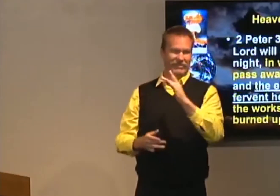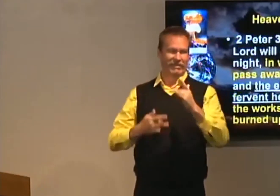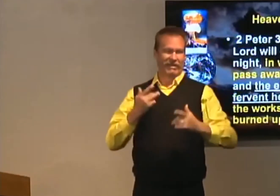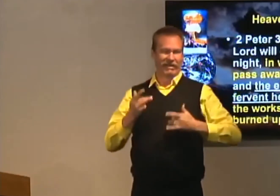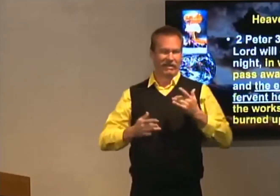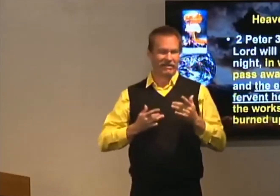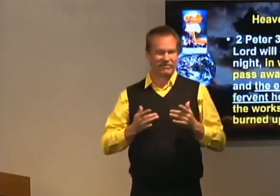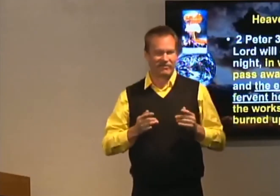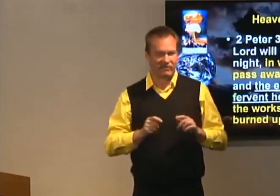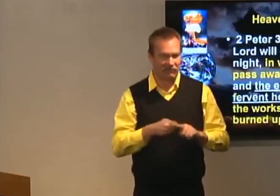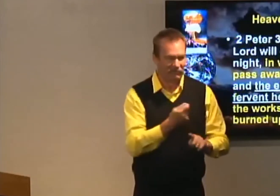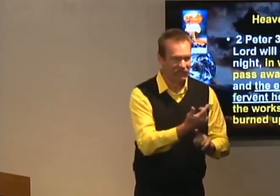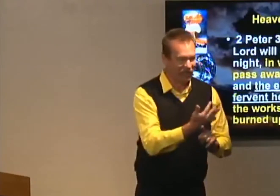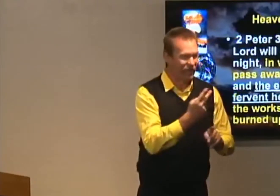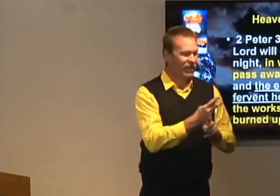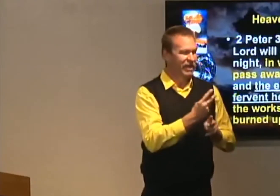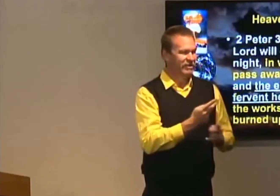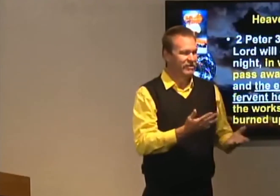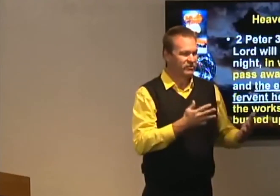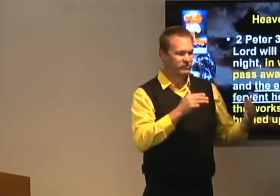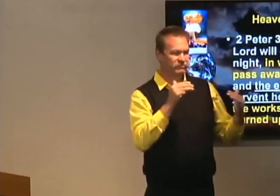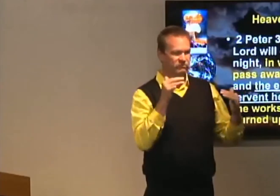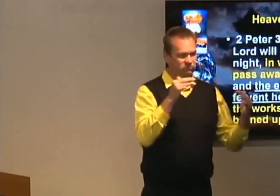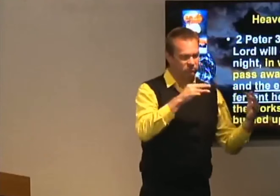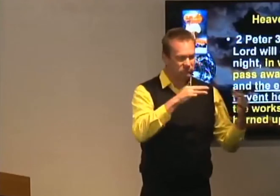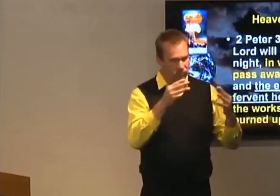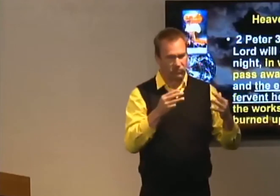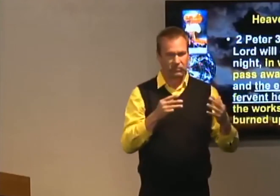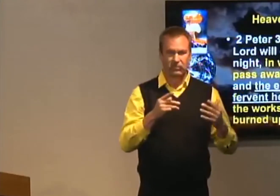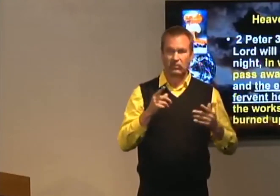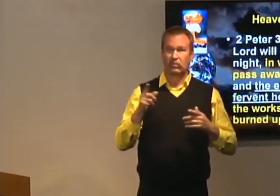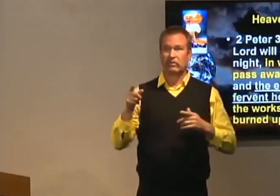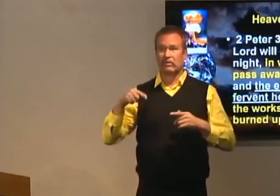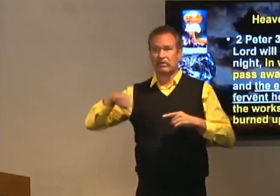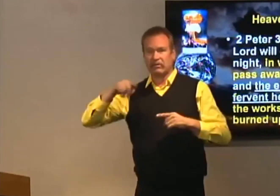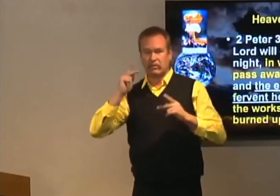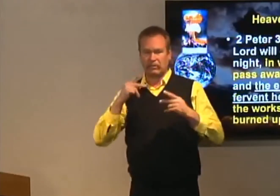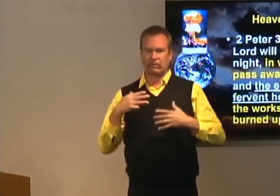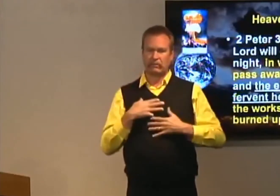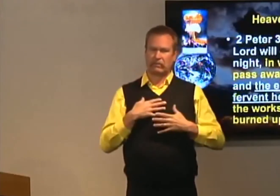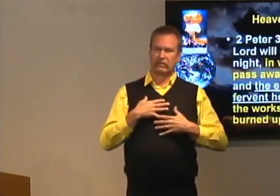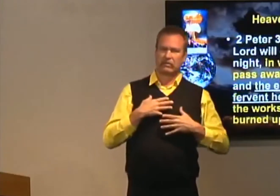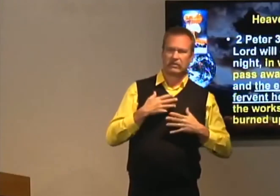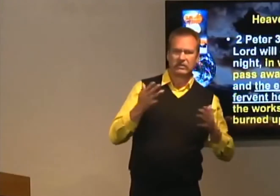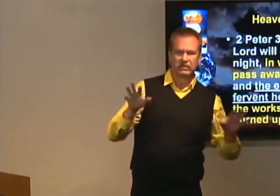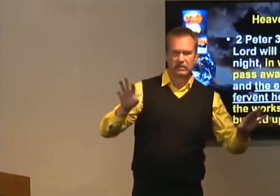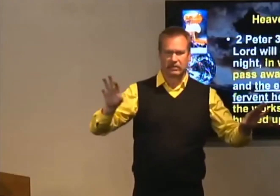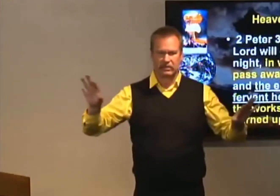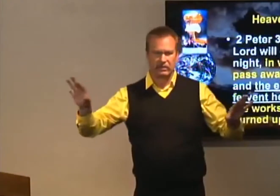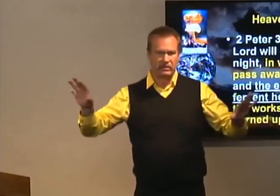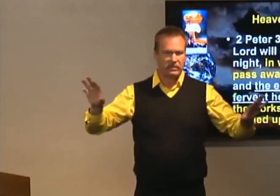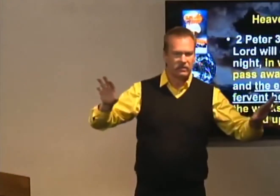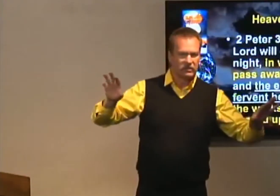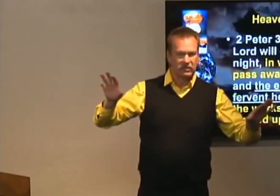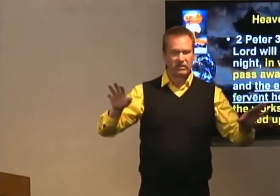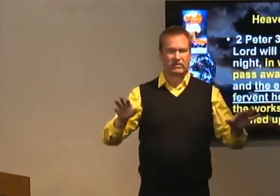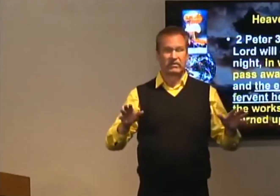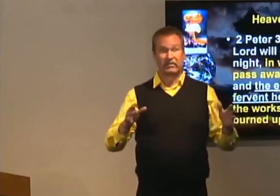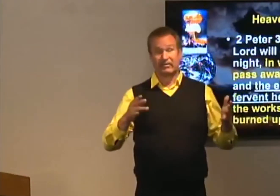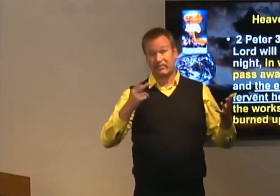that. You know, and even Trump seems real excited about that. And people are afraid. People are afraid